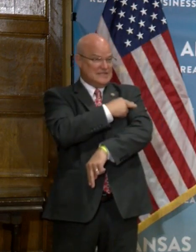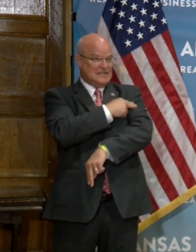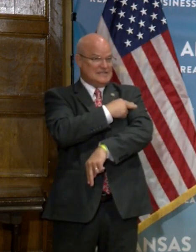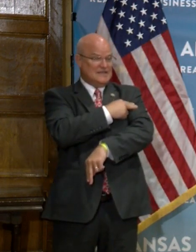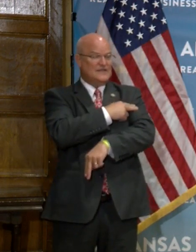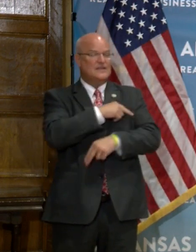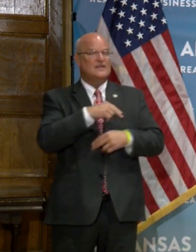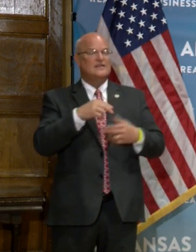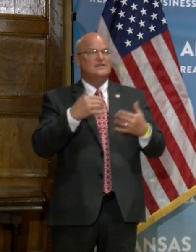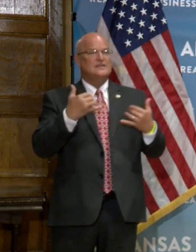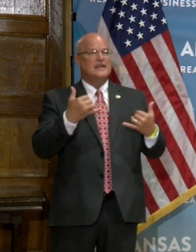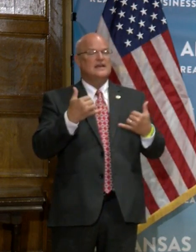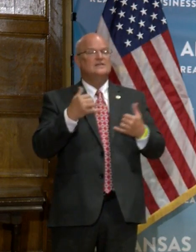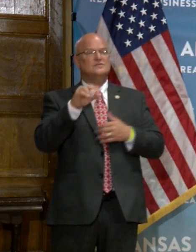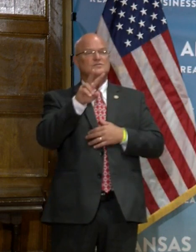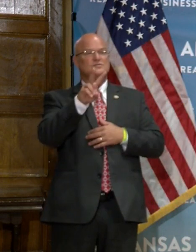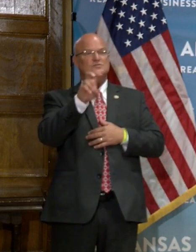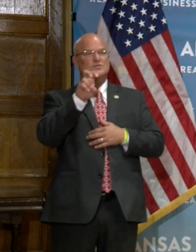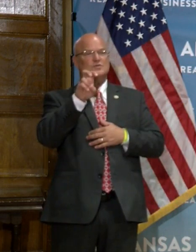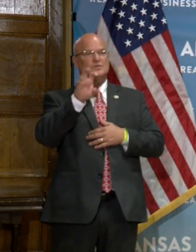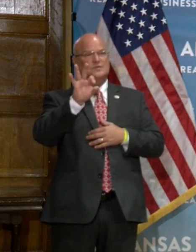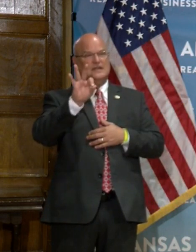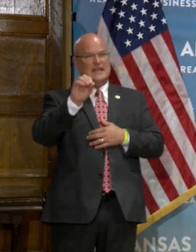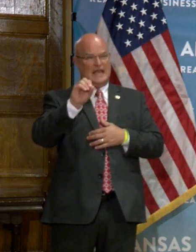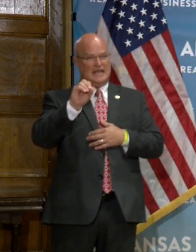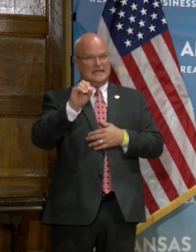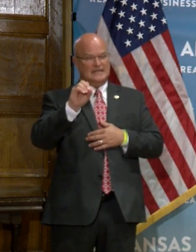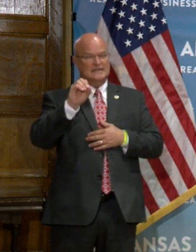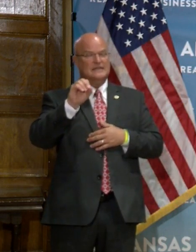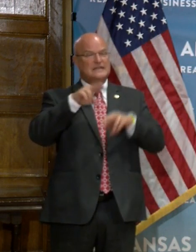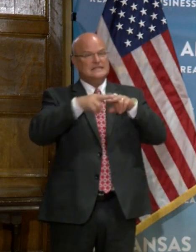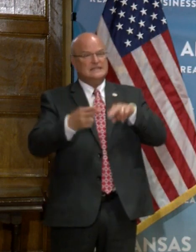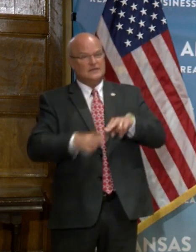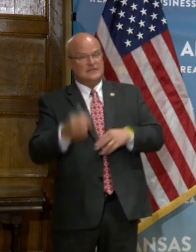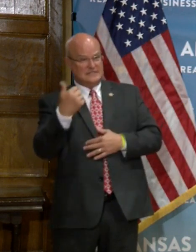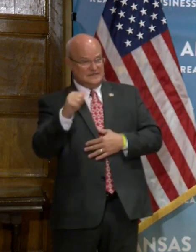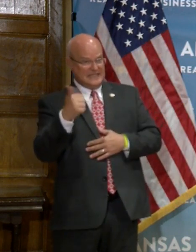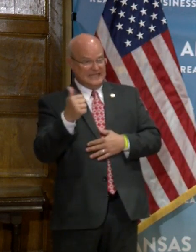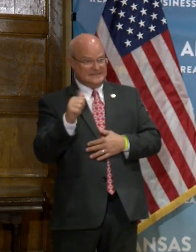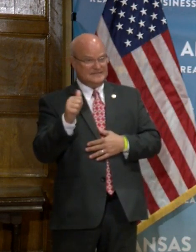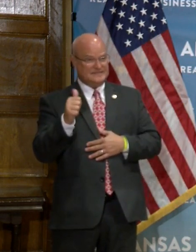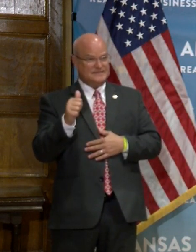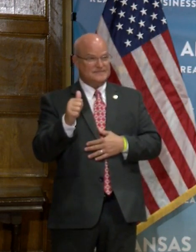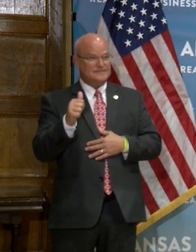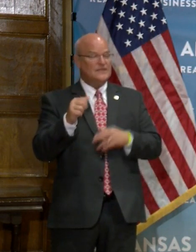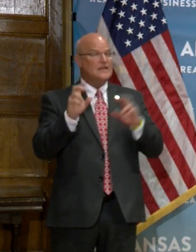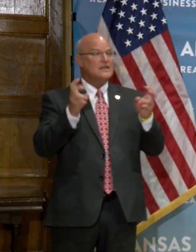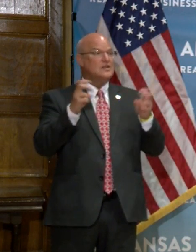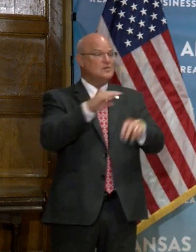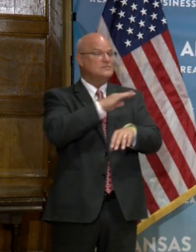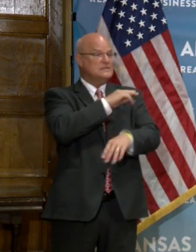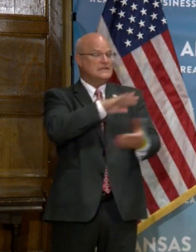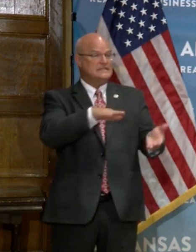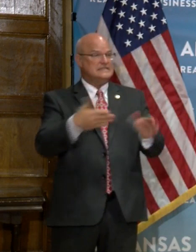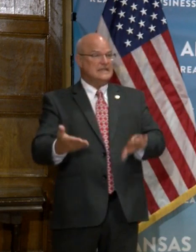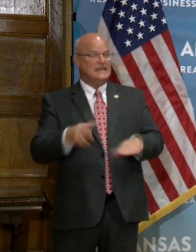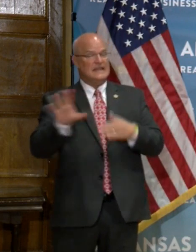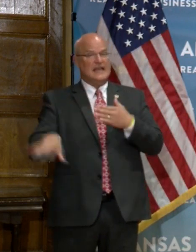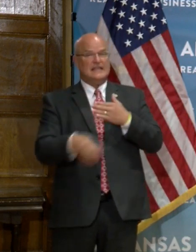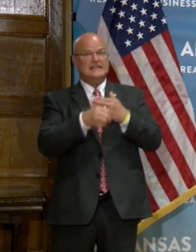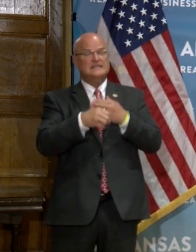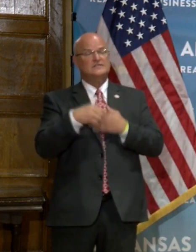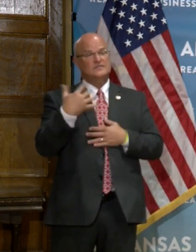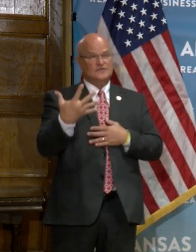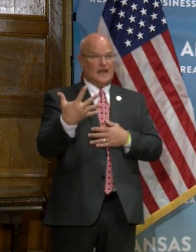from 300 down to 290. So that's a decrease of 10. In terms of our deaths, we've had an